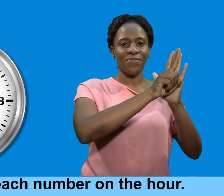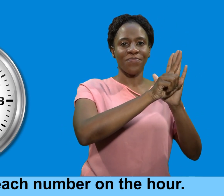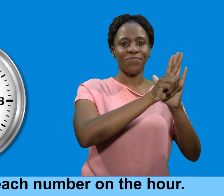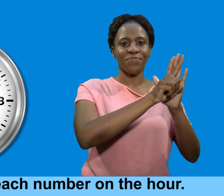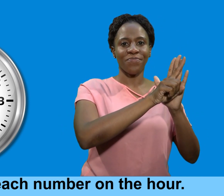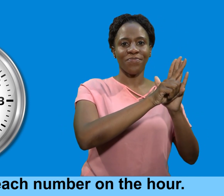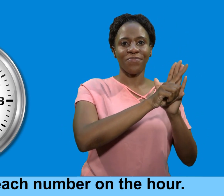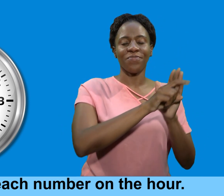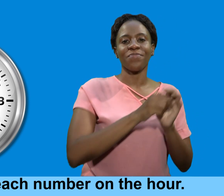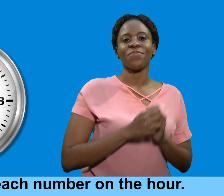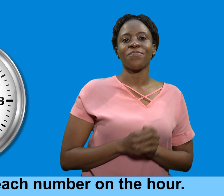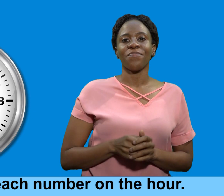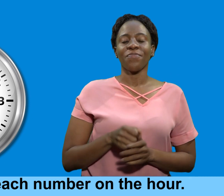on the hour.